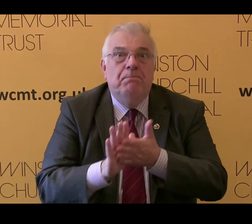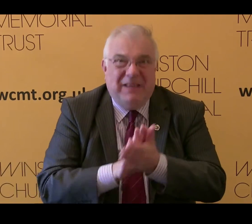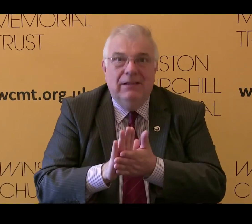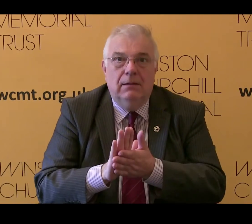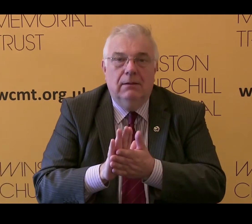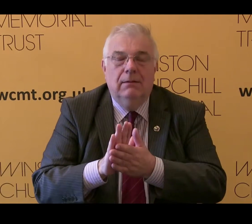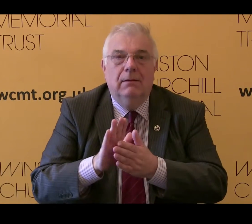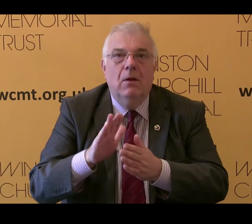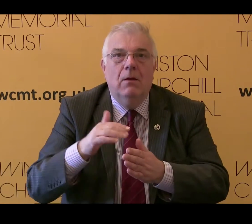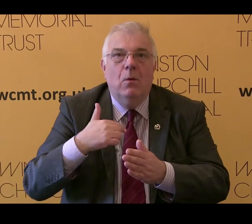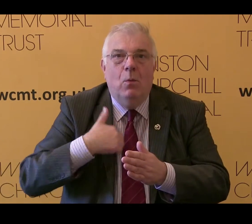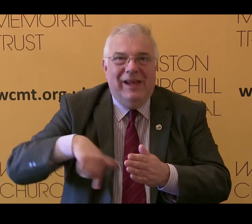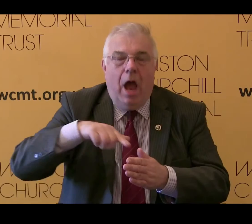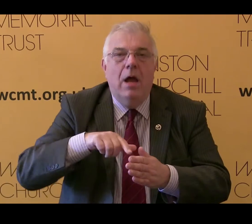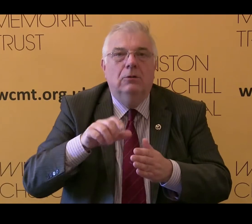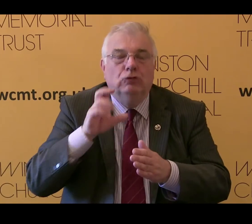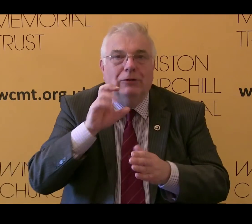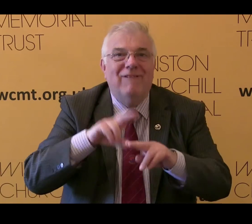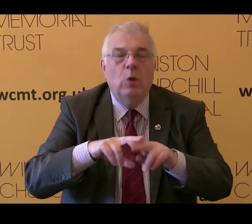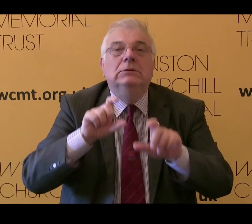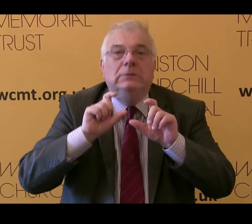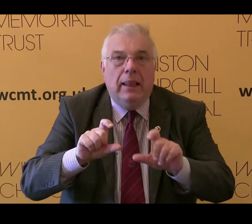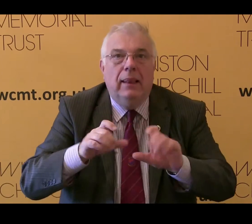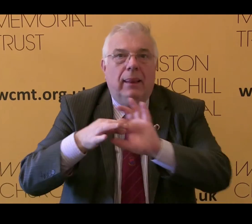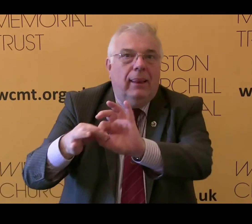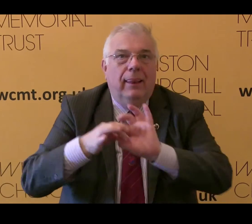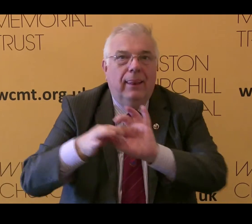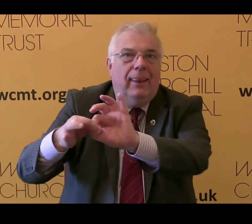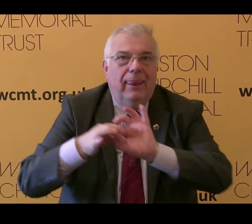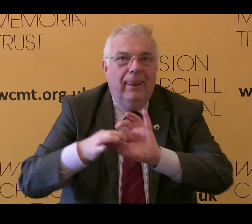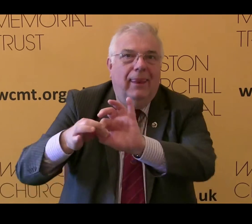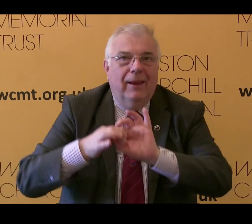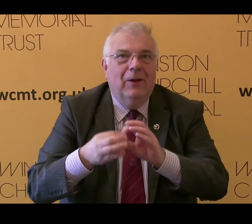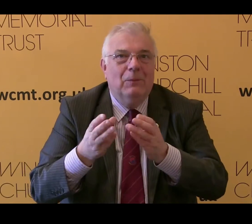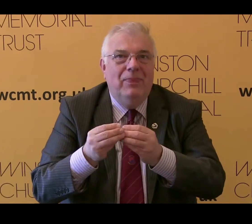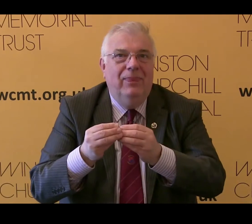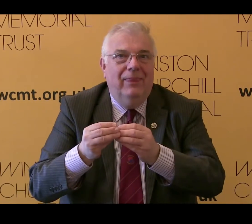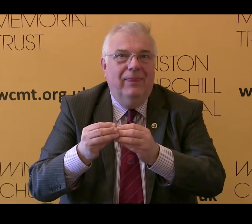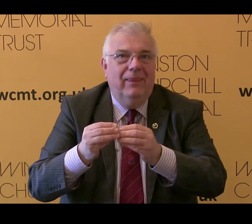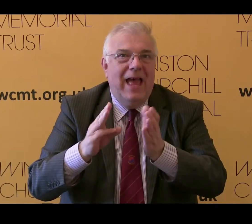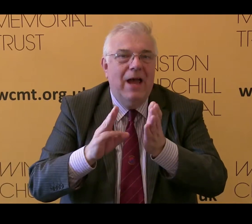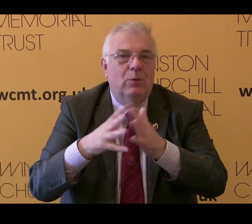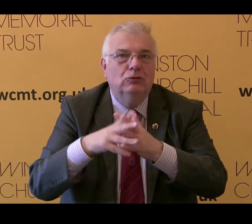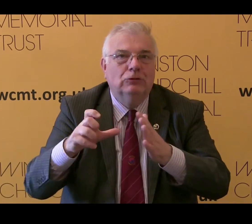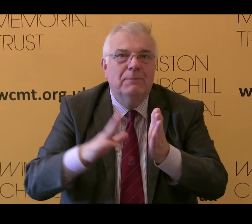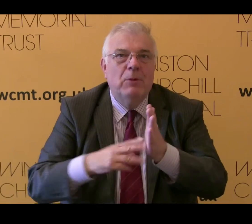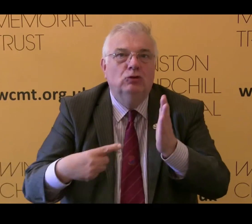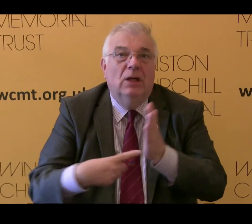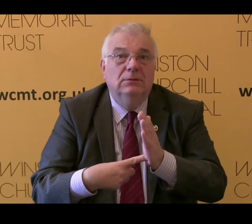is. We are fellows for life. We do keep in touch with each other. We do keep in touch with the Trust. And